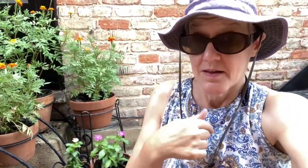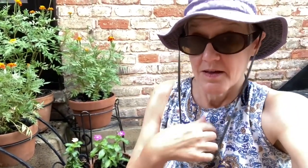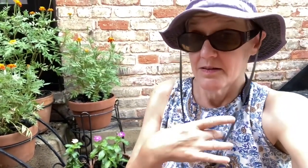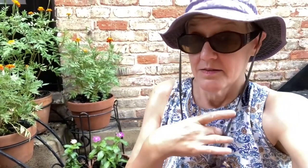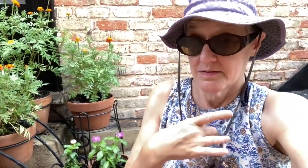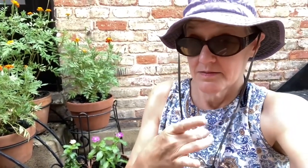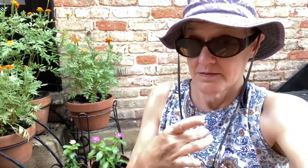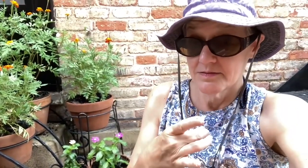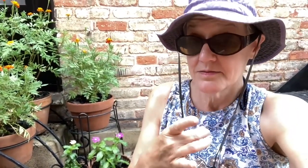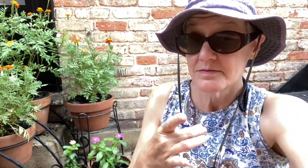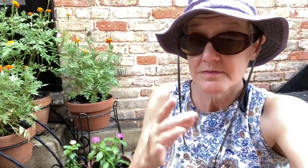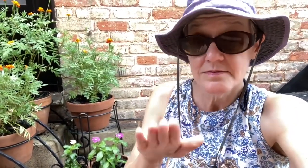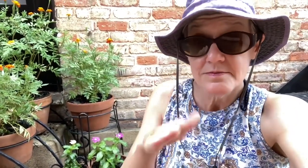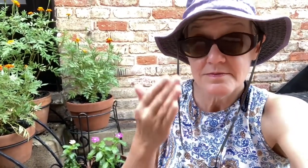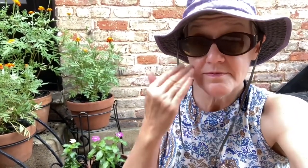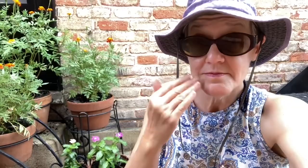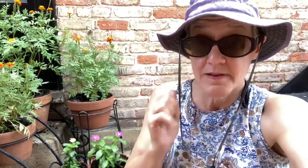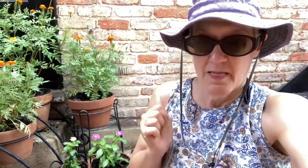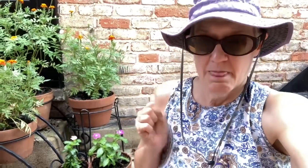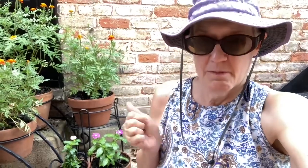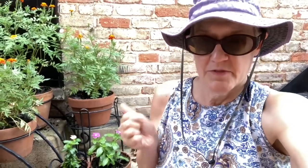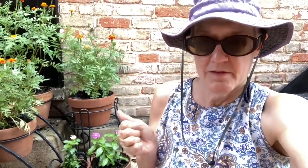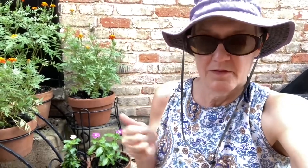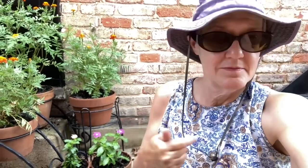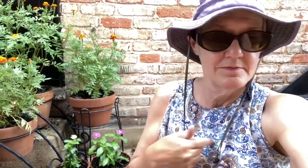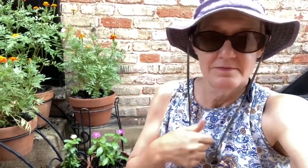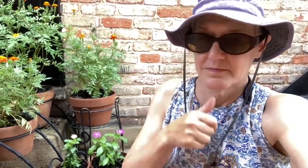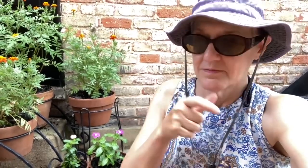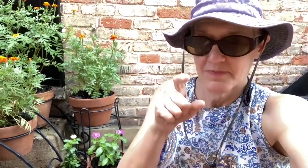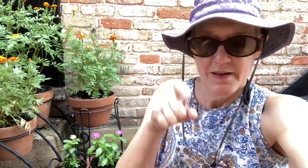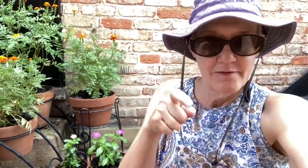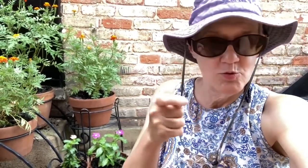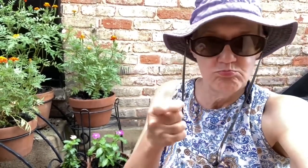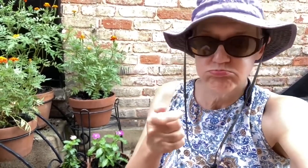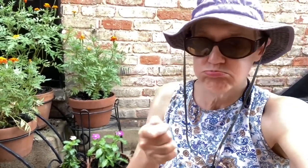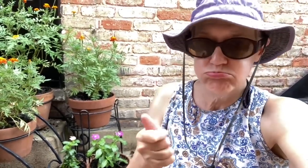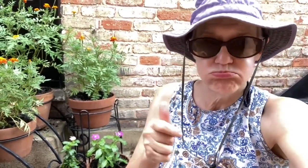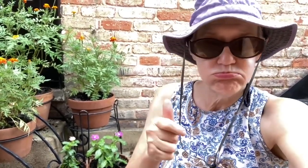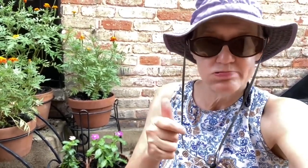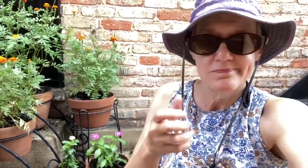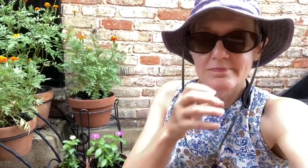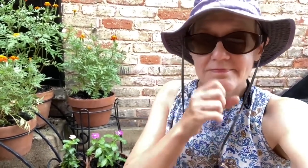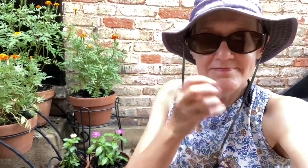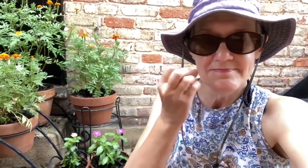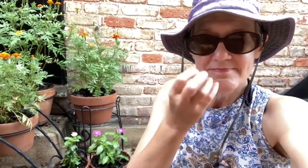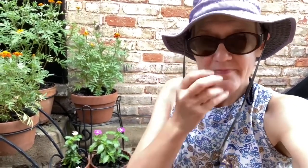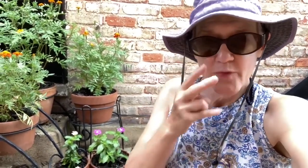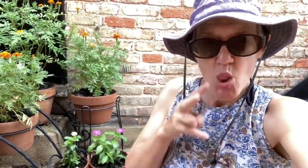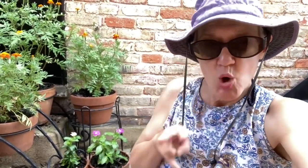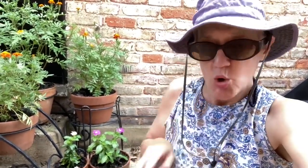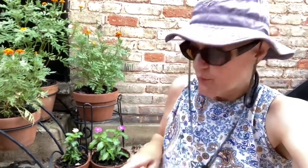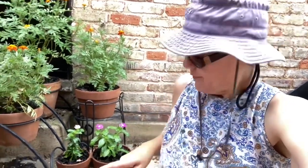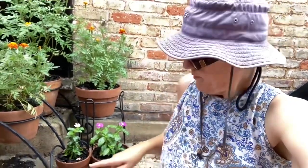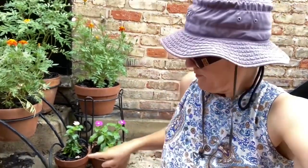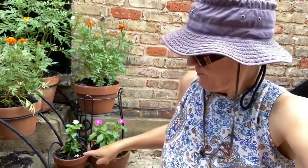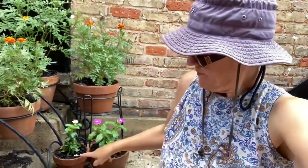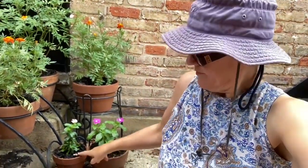There's a few things I haven't yet mentioned. I like that they deadhead themselves. I don't have to remove old